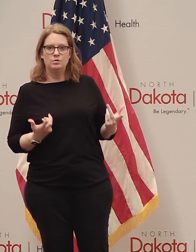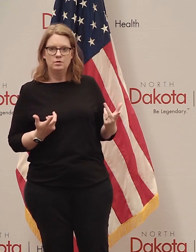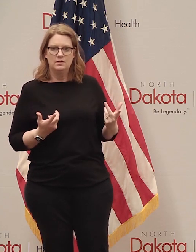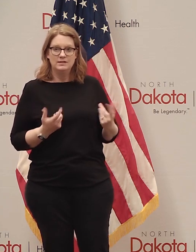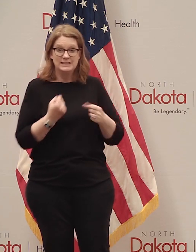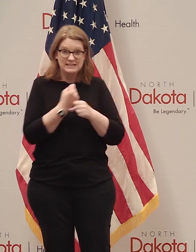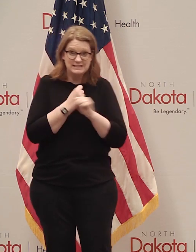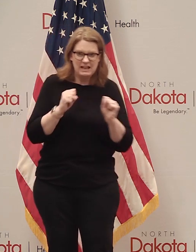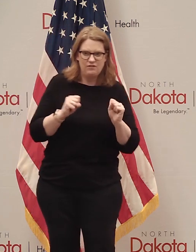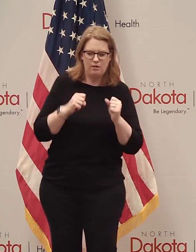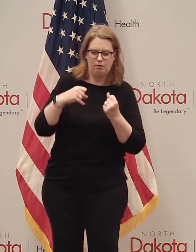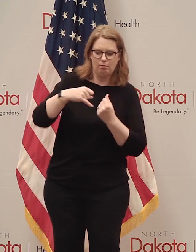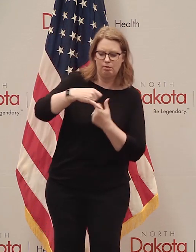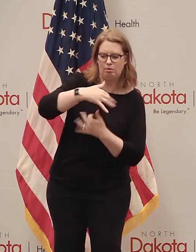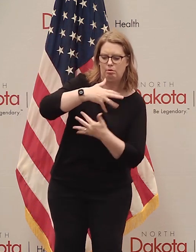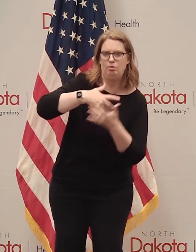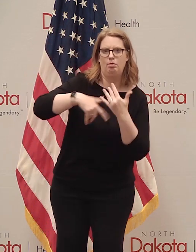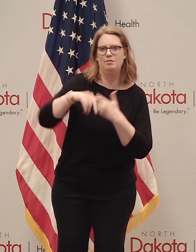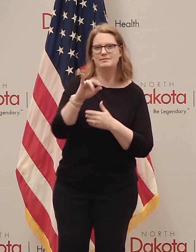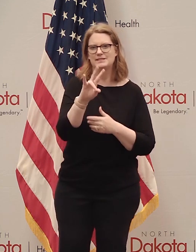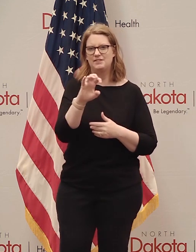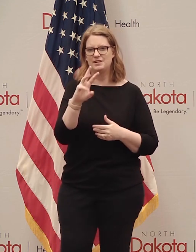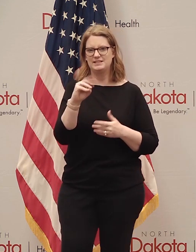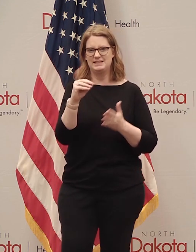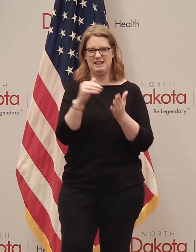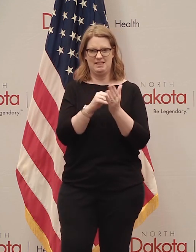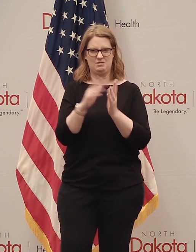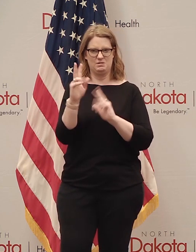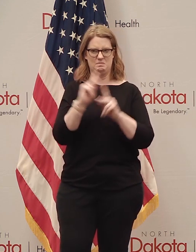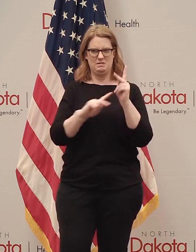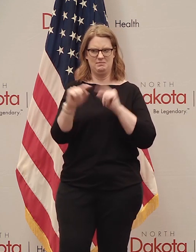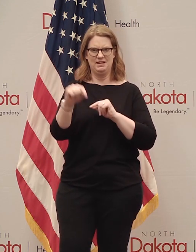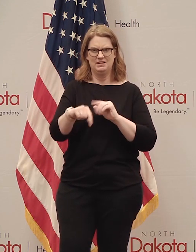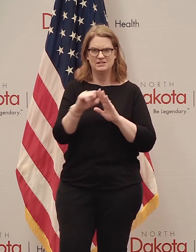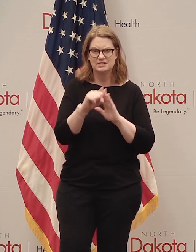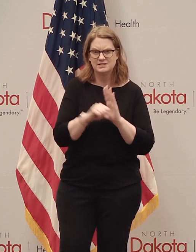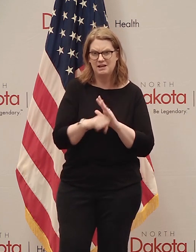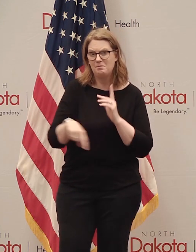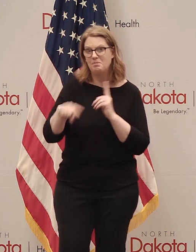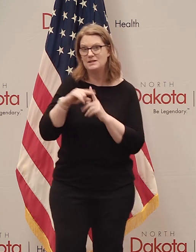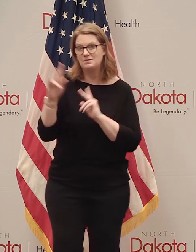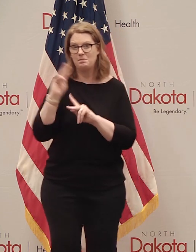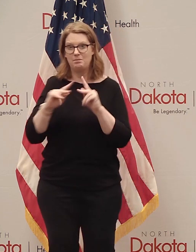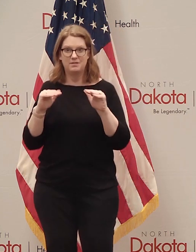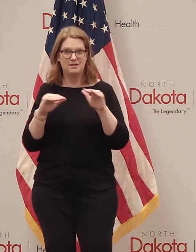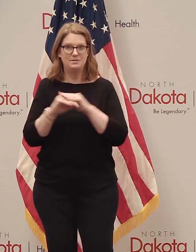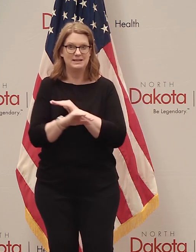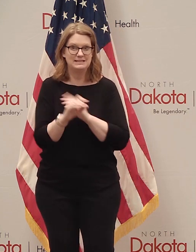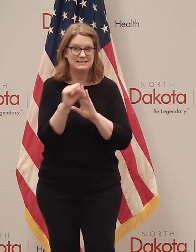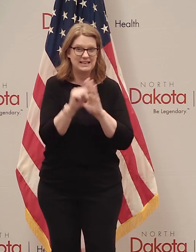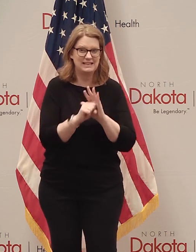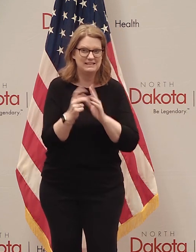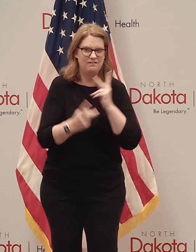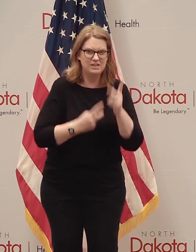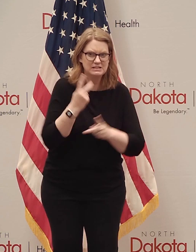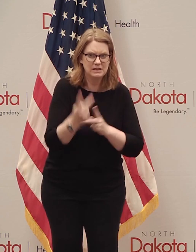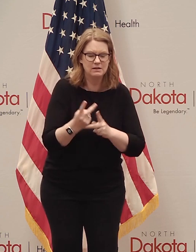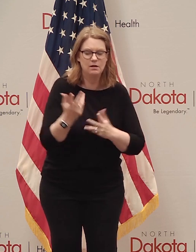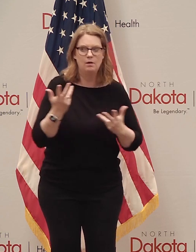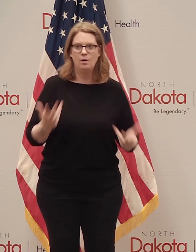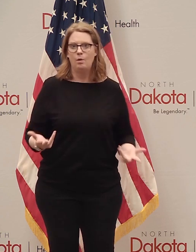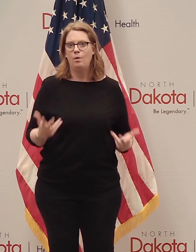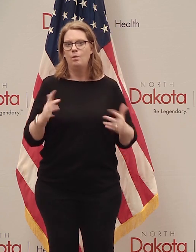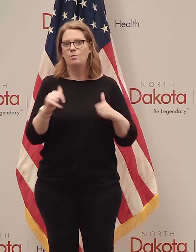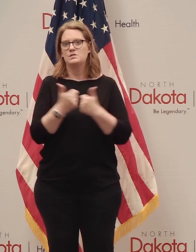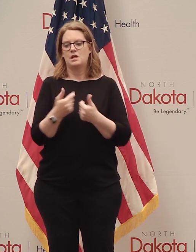between 760,000 citizens plus all the visitors that may be coming to our state. And those decisions are challenging and they're